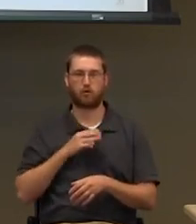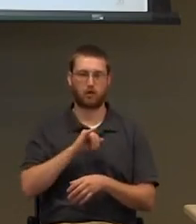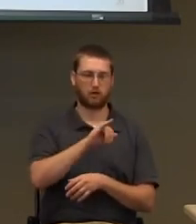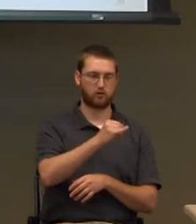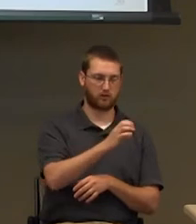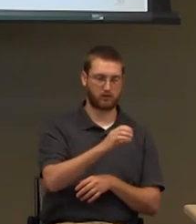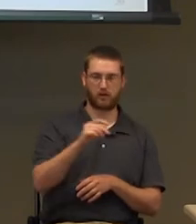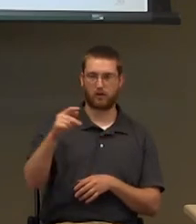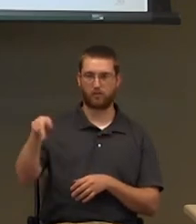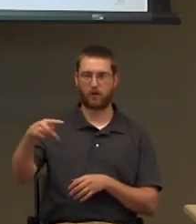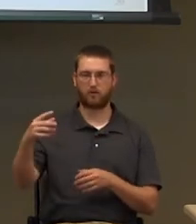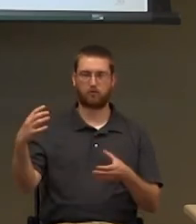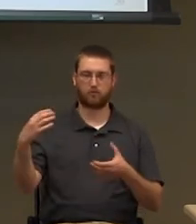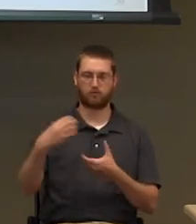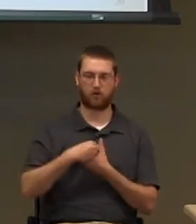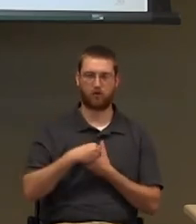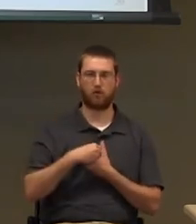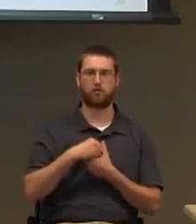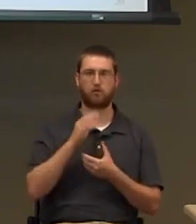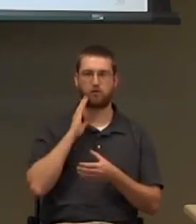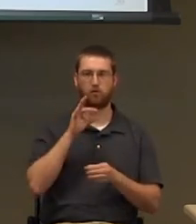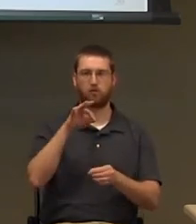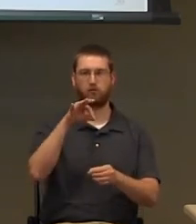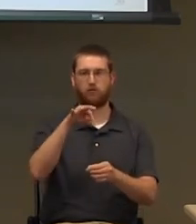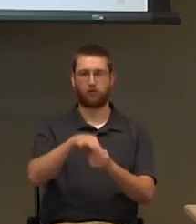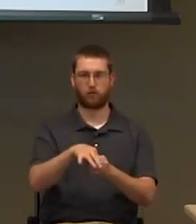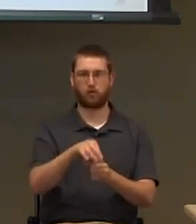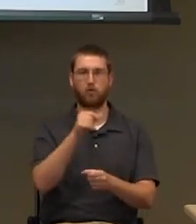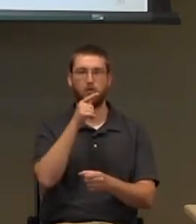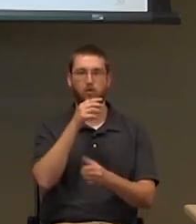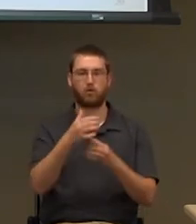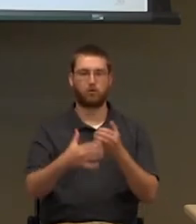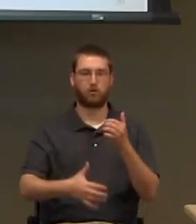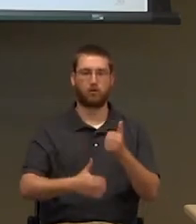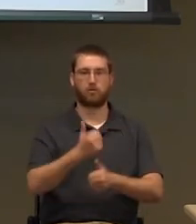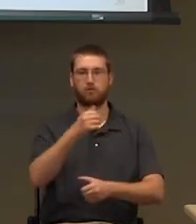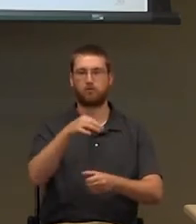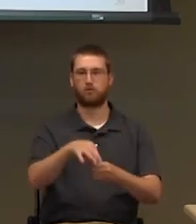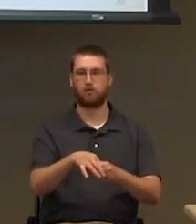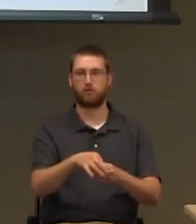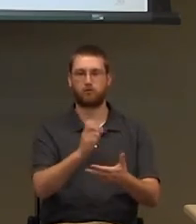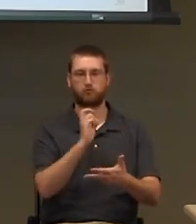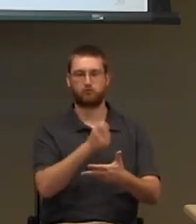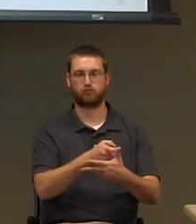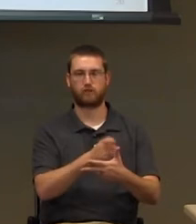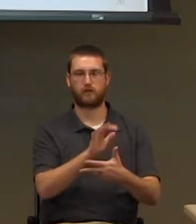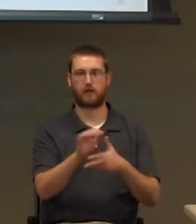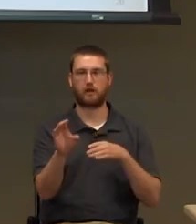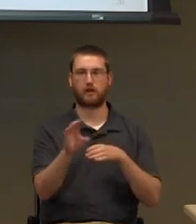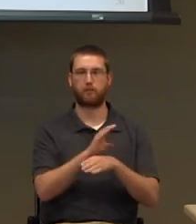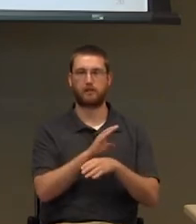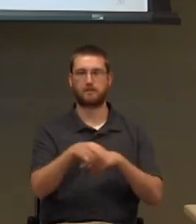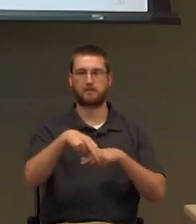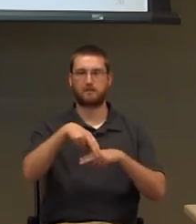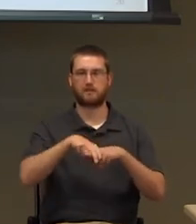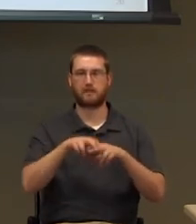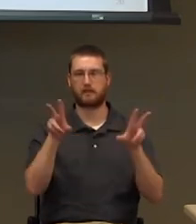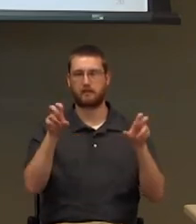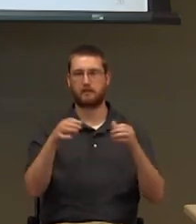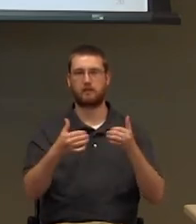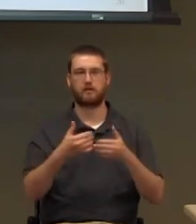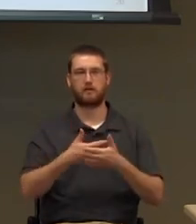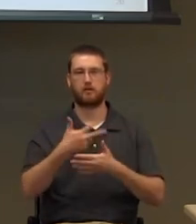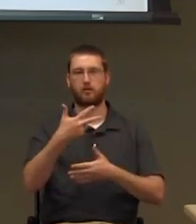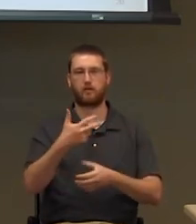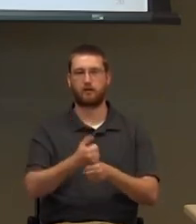City and Perryville come to the table, would vote. And whoever gets the most vote gets that business seat for the next 3 years. So it's